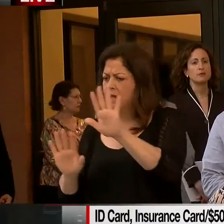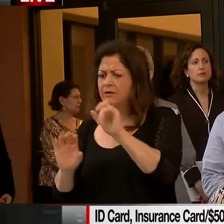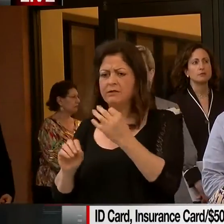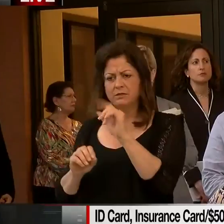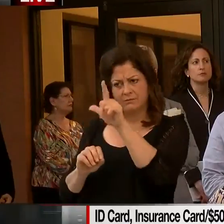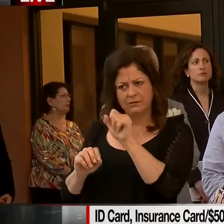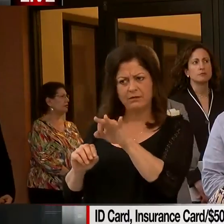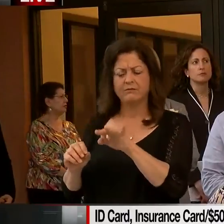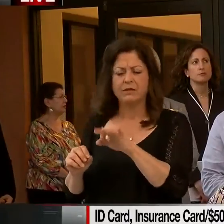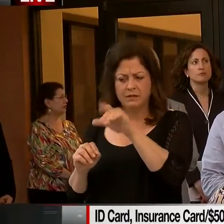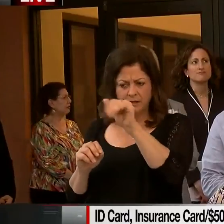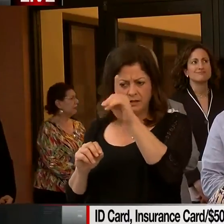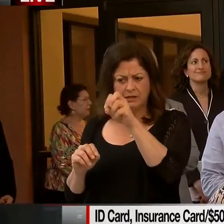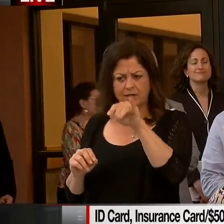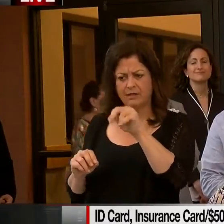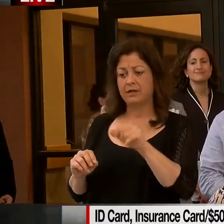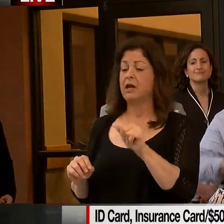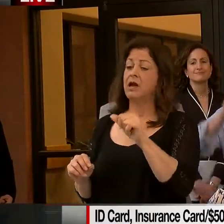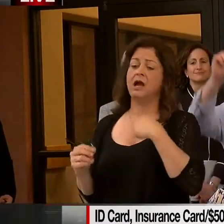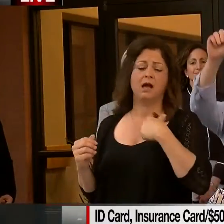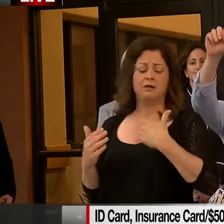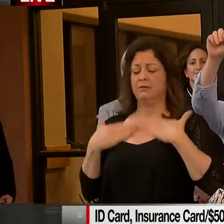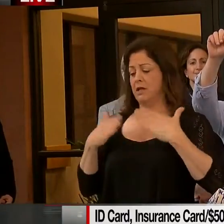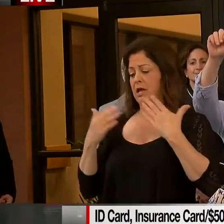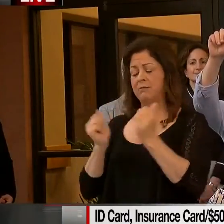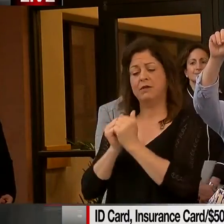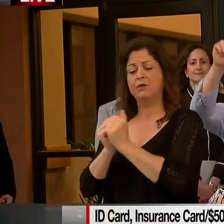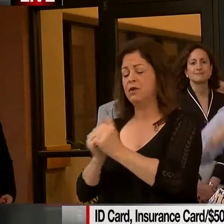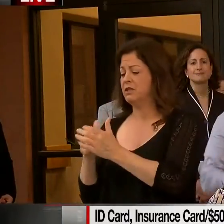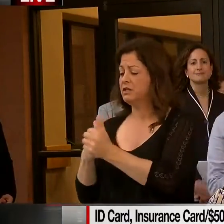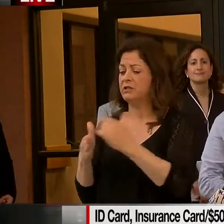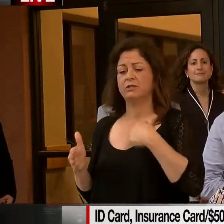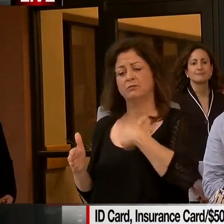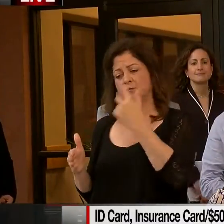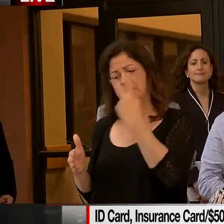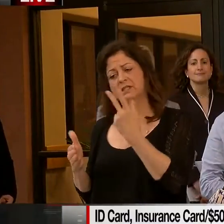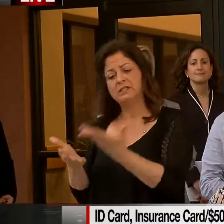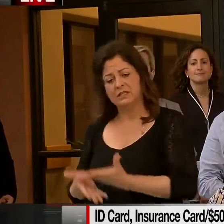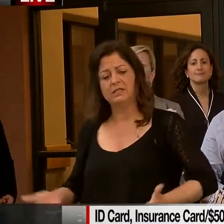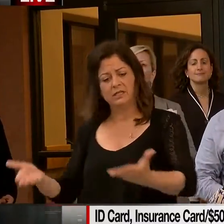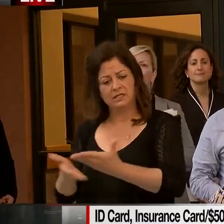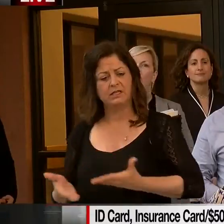you're seeing from your local leaders at all levels. One more question for the Mayor President. Yes, ma'am.